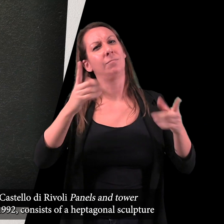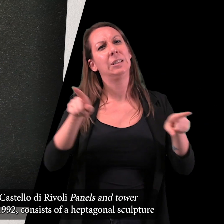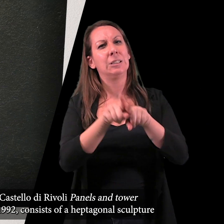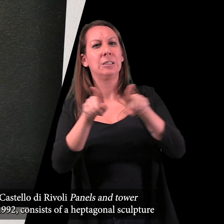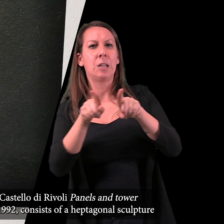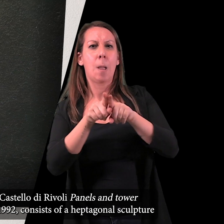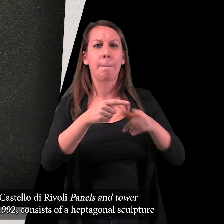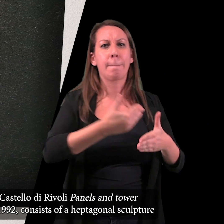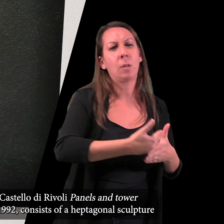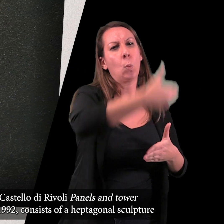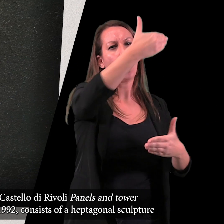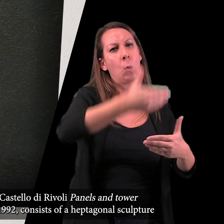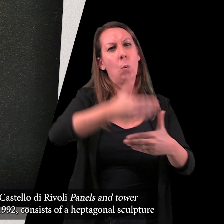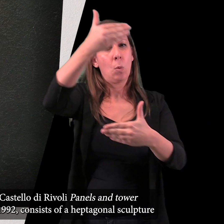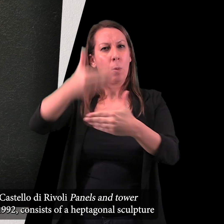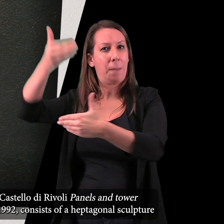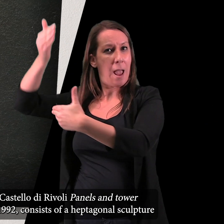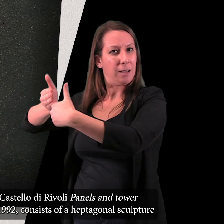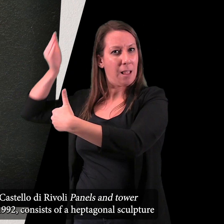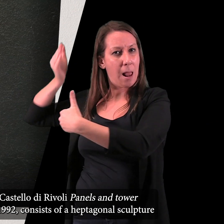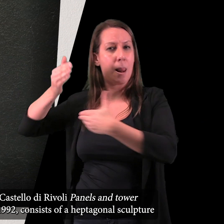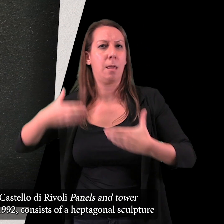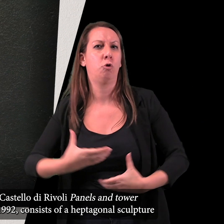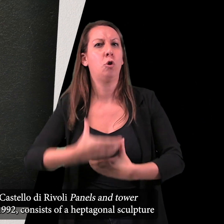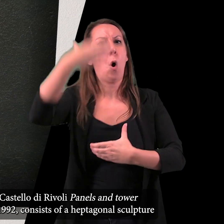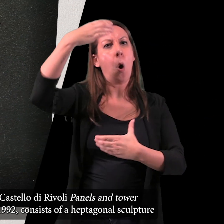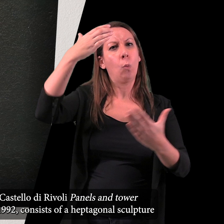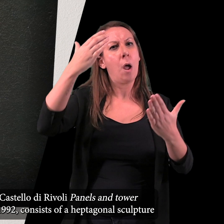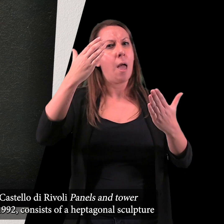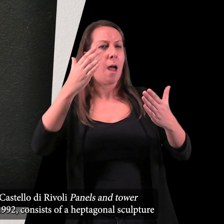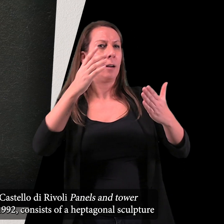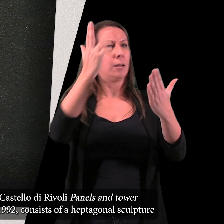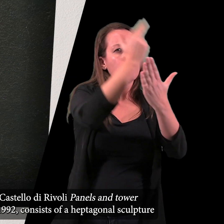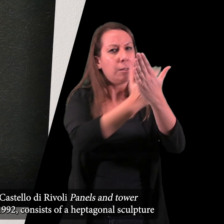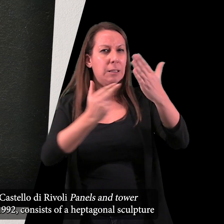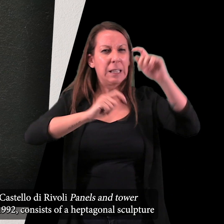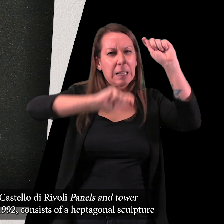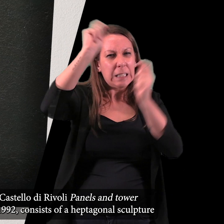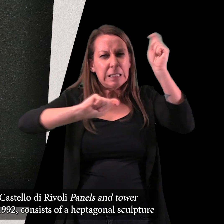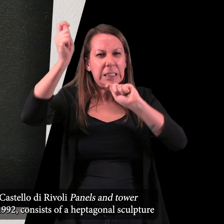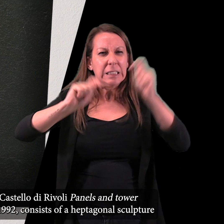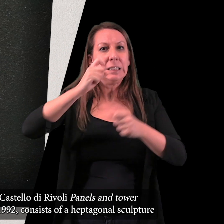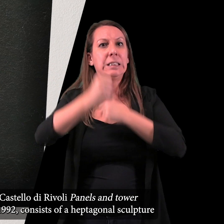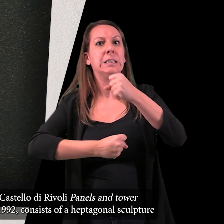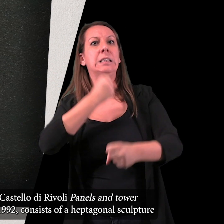The installation at the Castello di Rivoli, Panels and Tower with Colours and